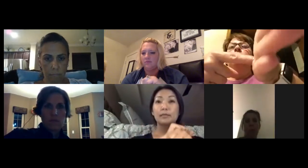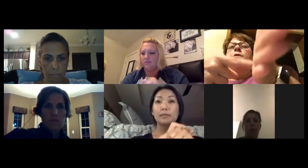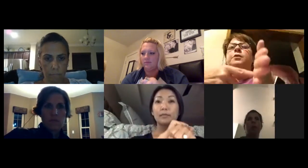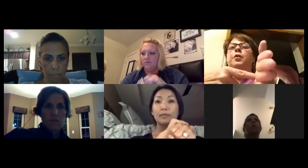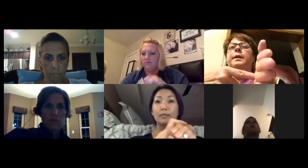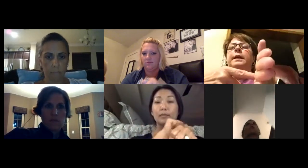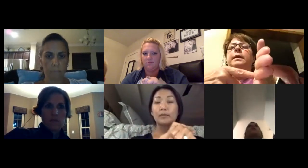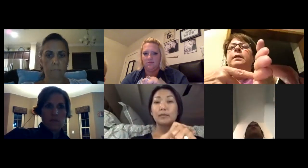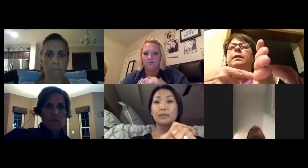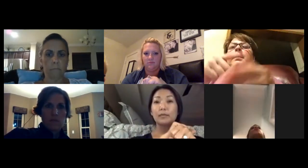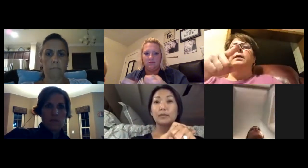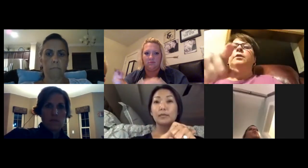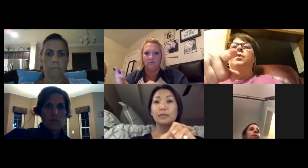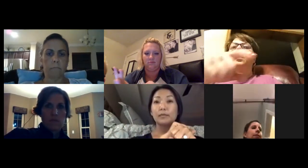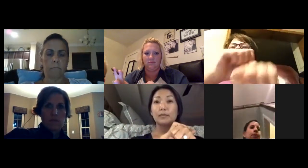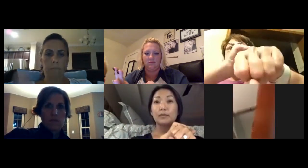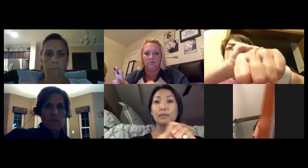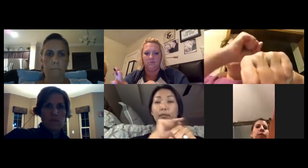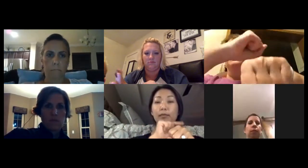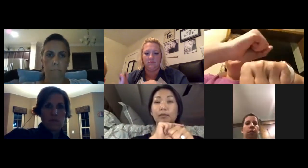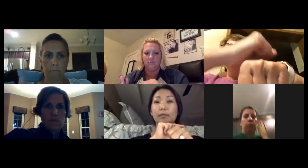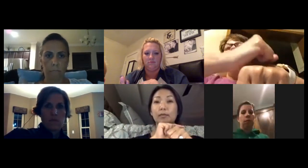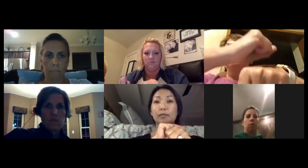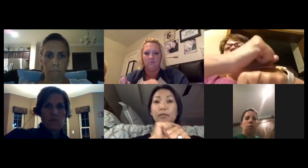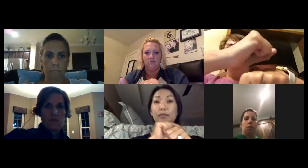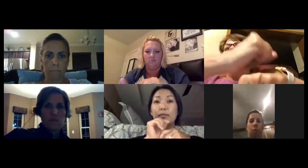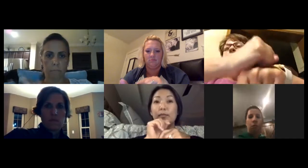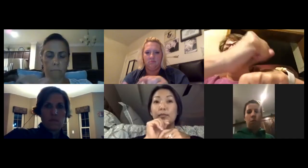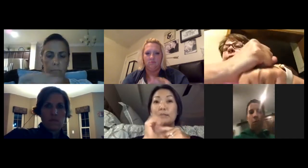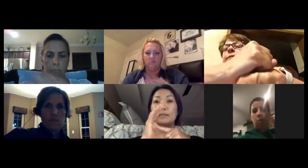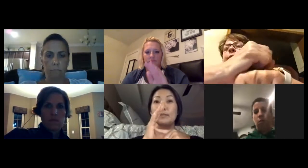Show me your work.